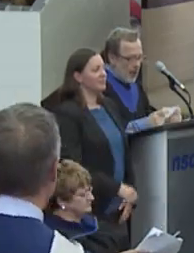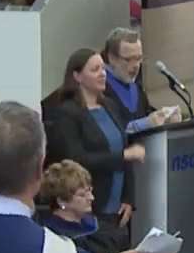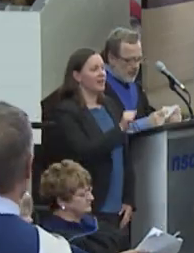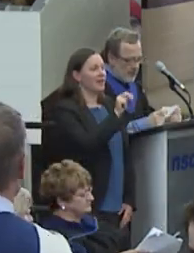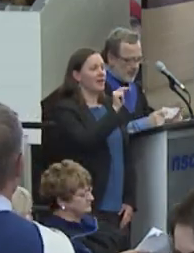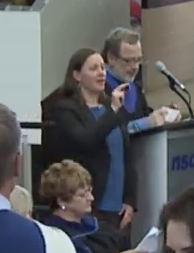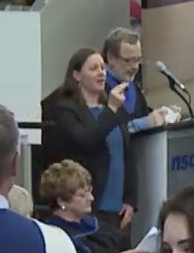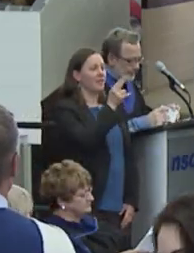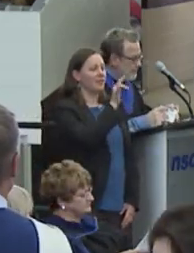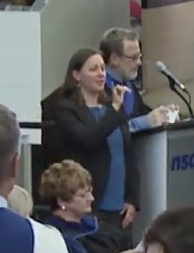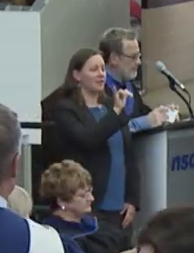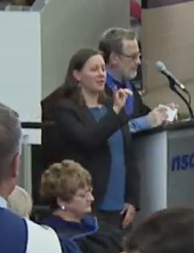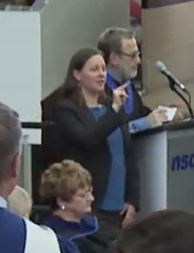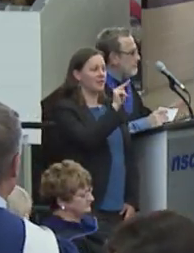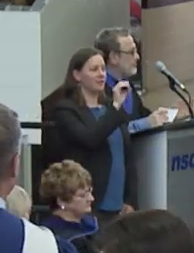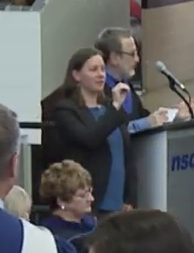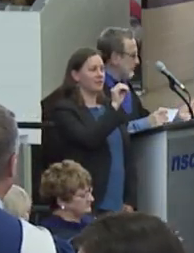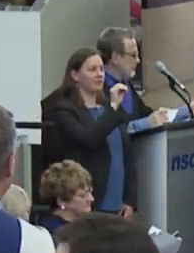Anthony Noss.